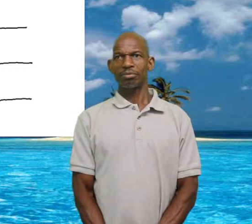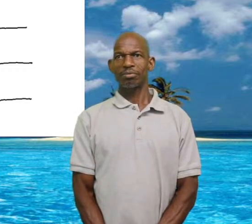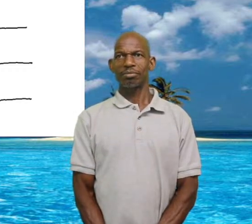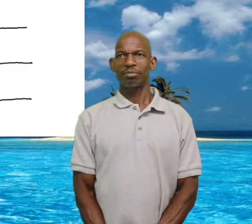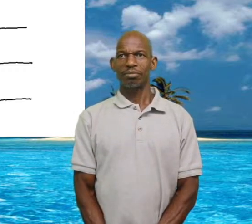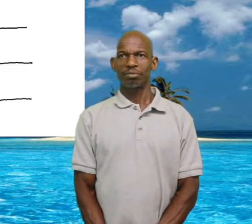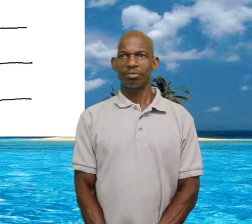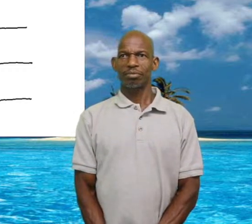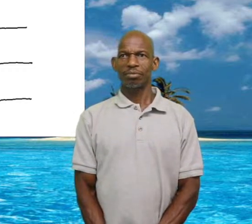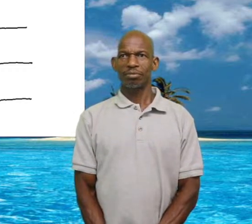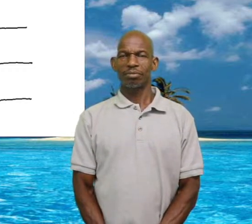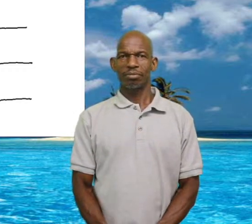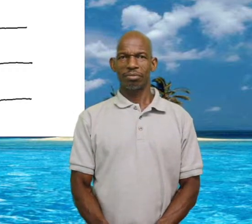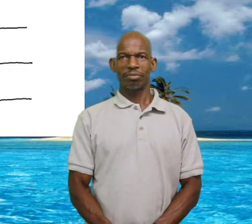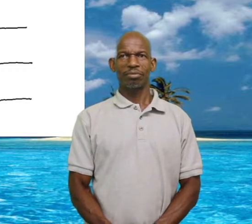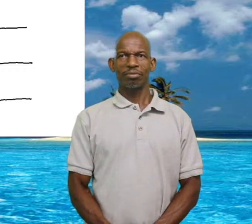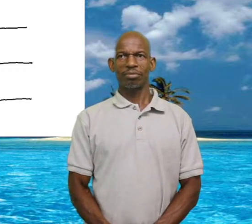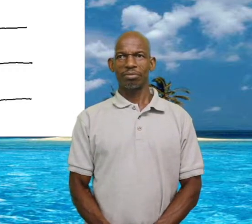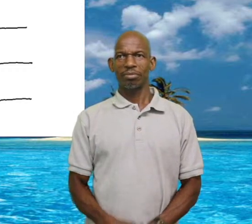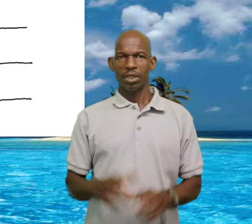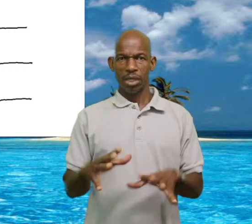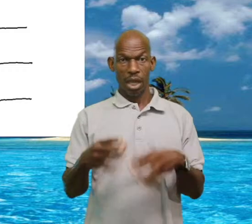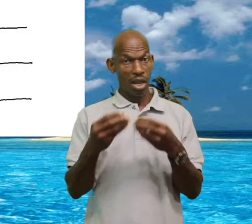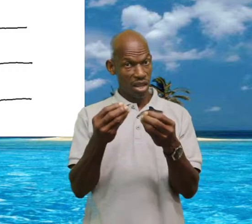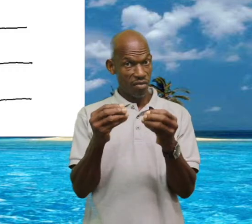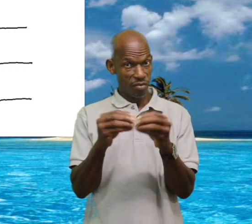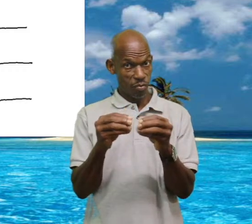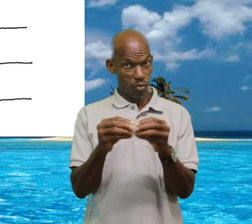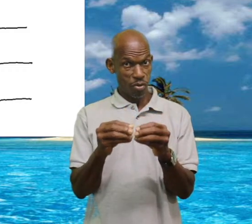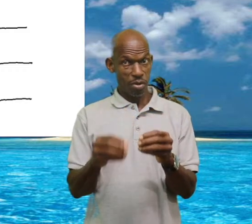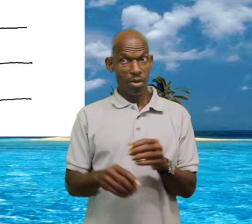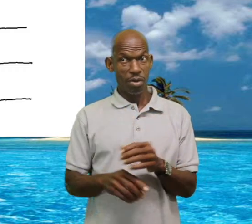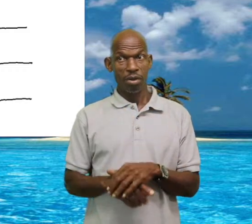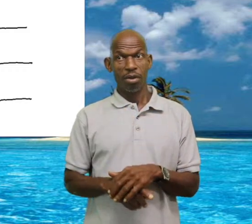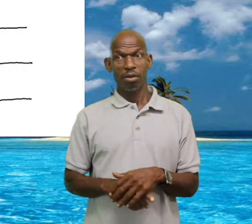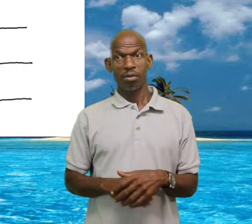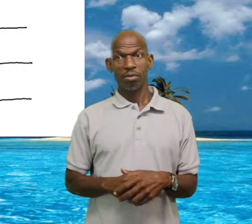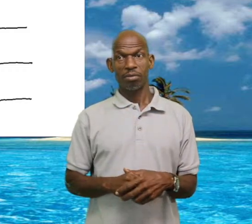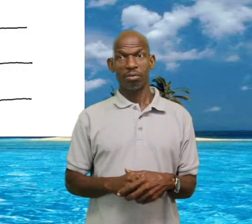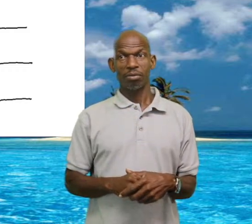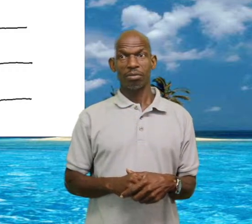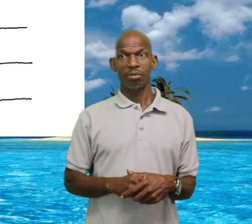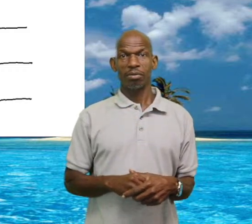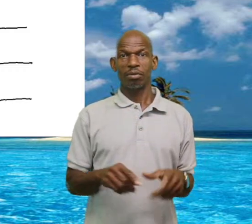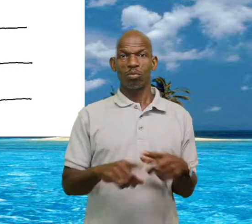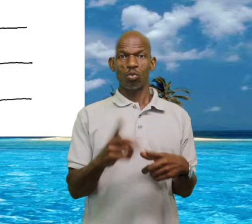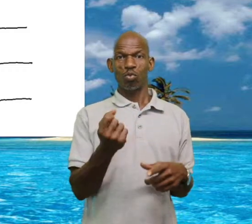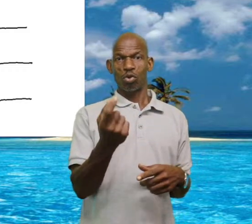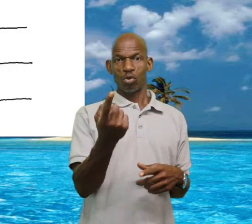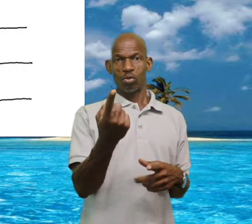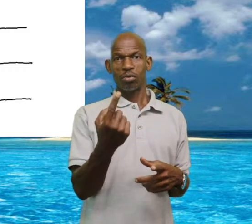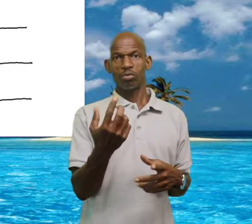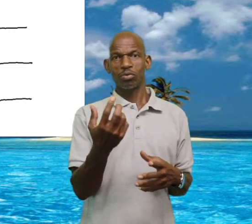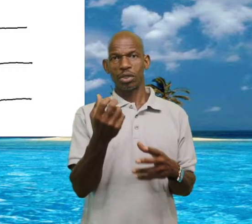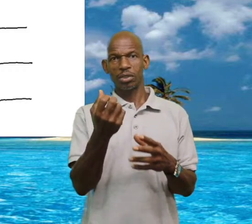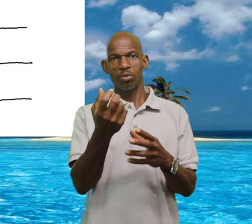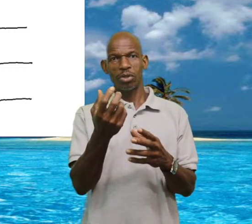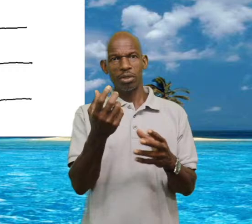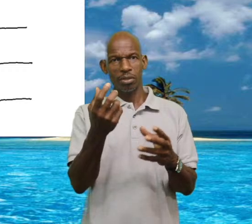my dear, I can give you more. But only you alone asking me for more home lesson. I'm not.